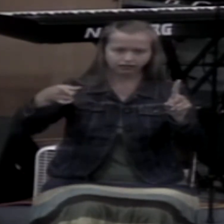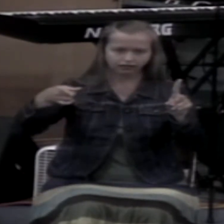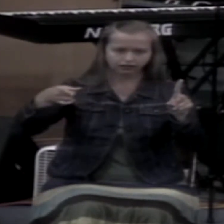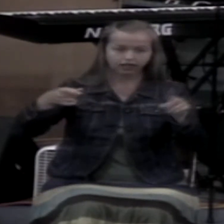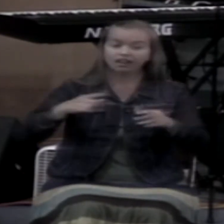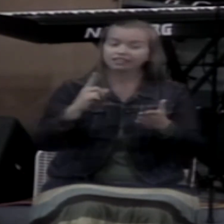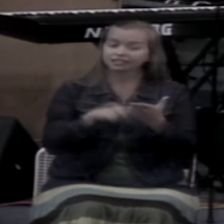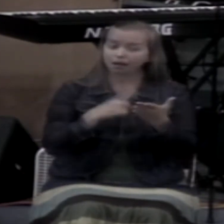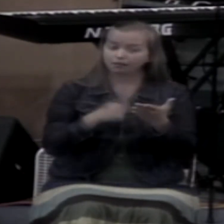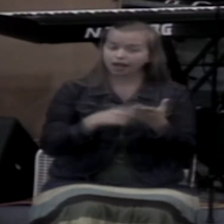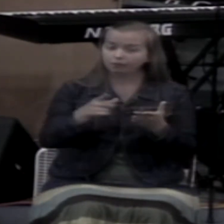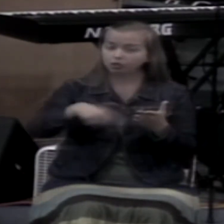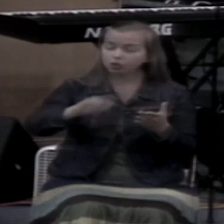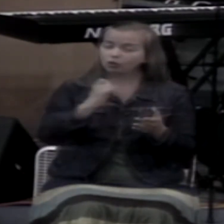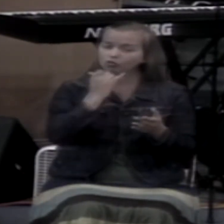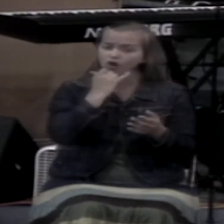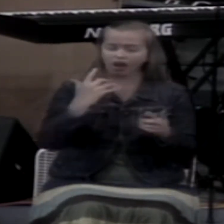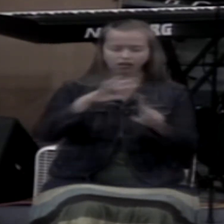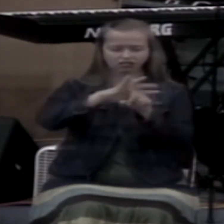I've been